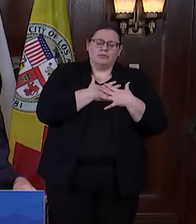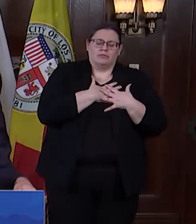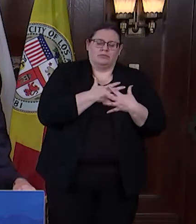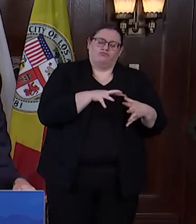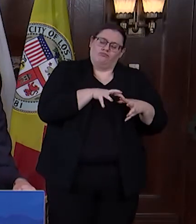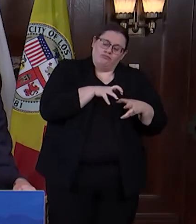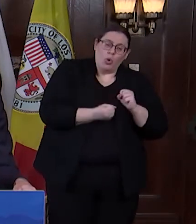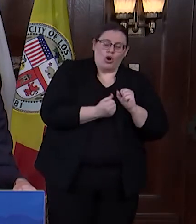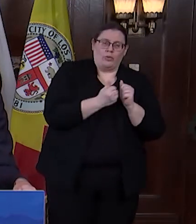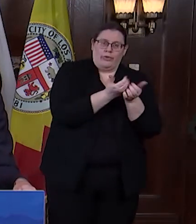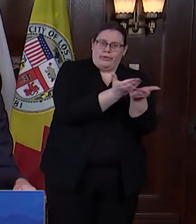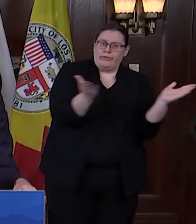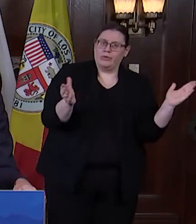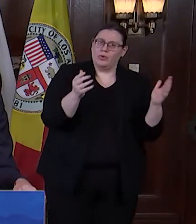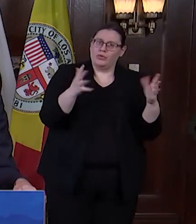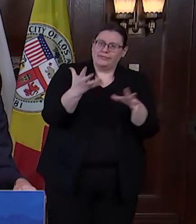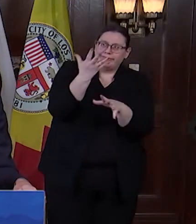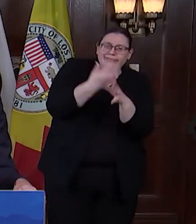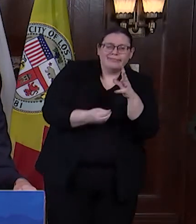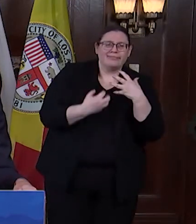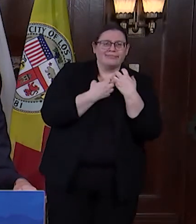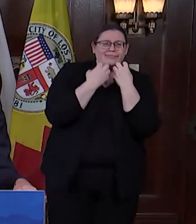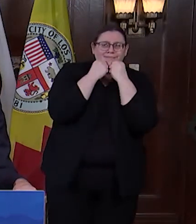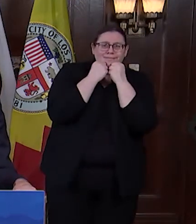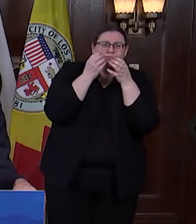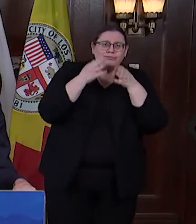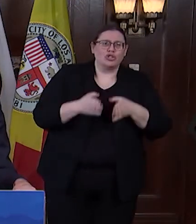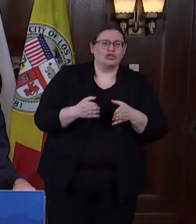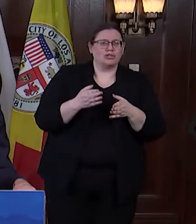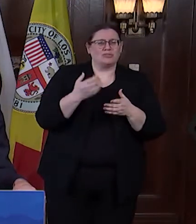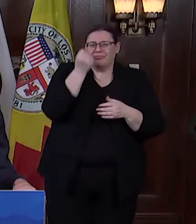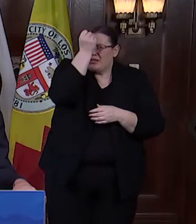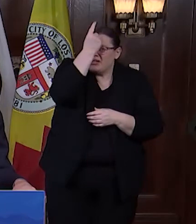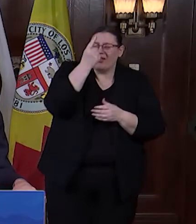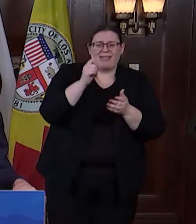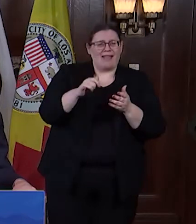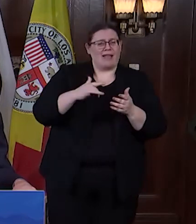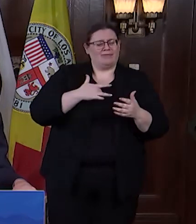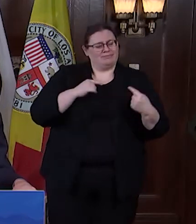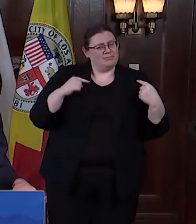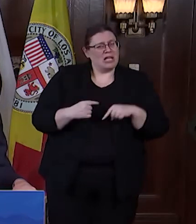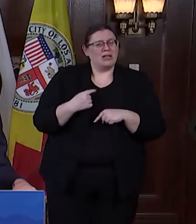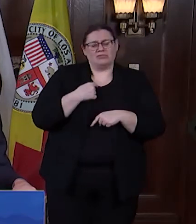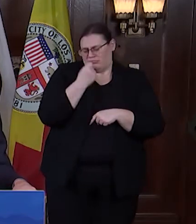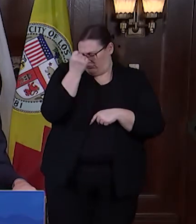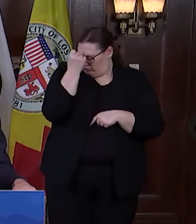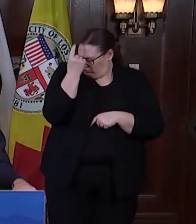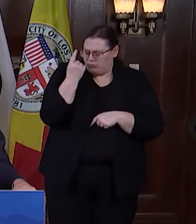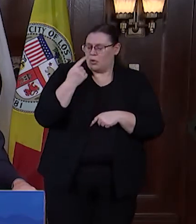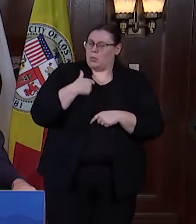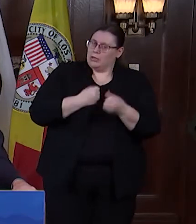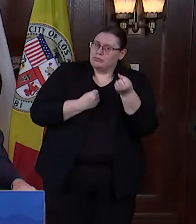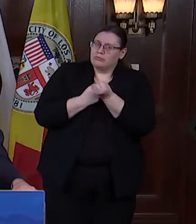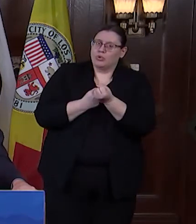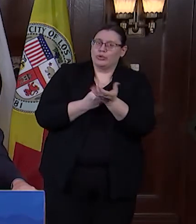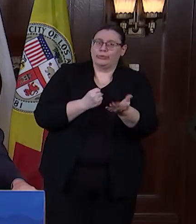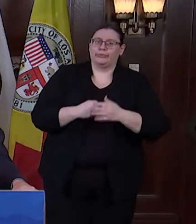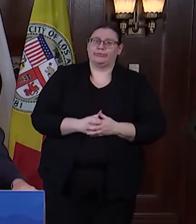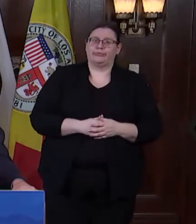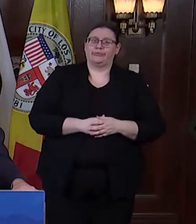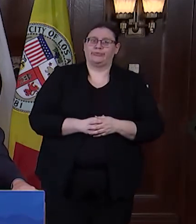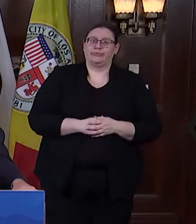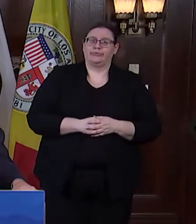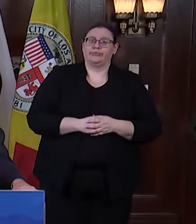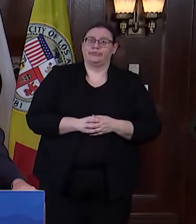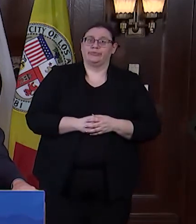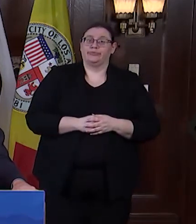lost a loved one. We know your pain, we feel your pain, and we are with you. This virus has been with